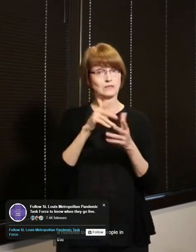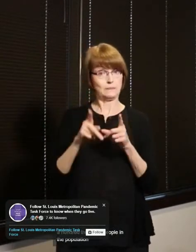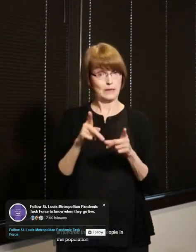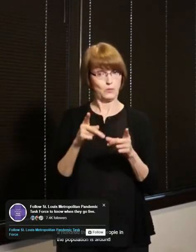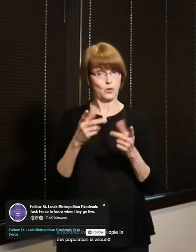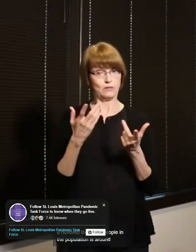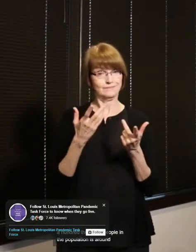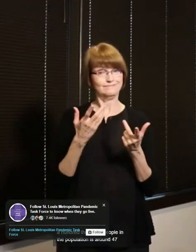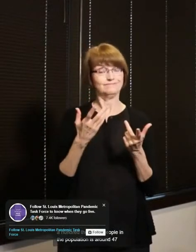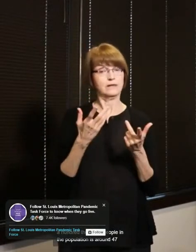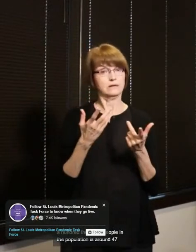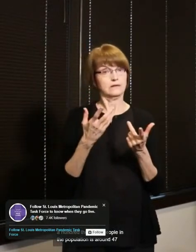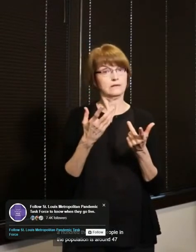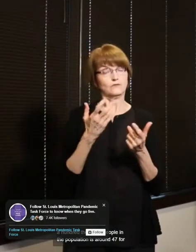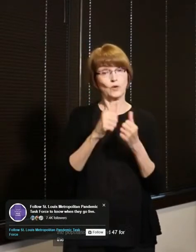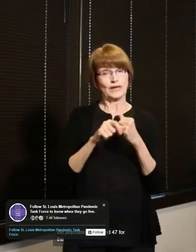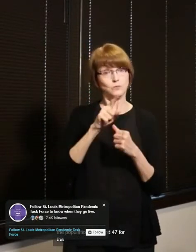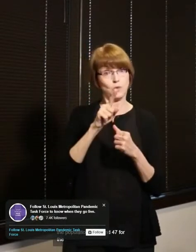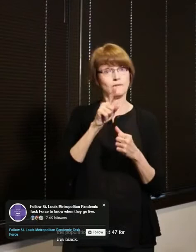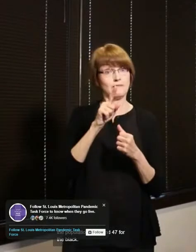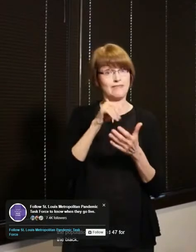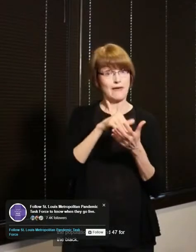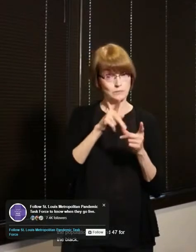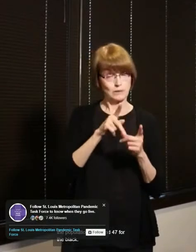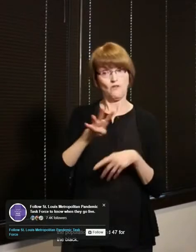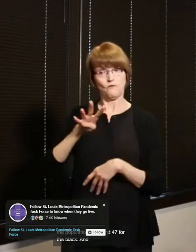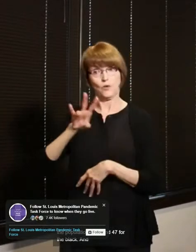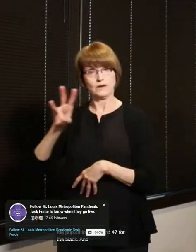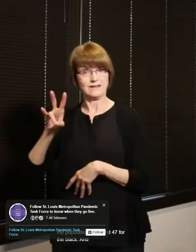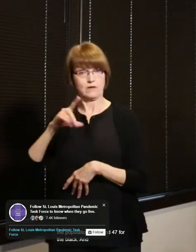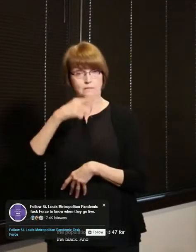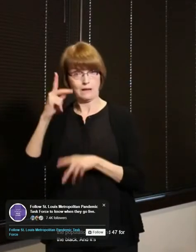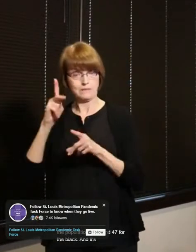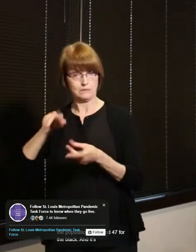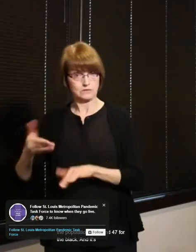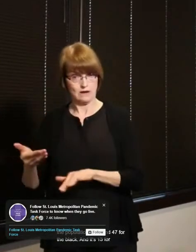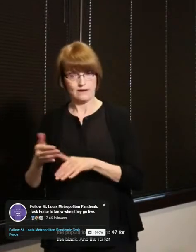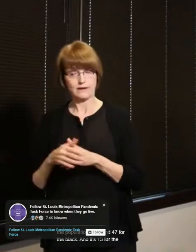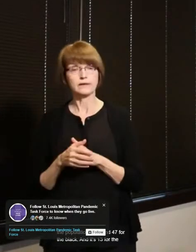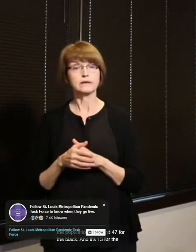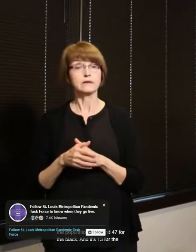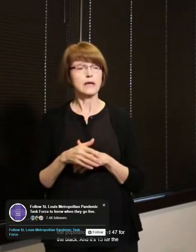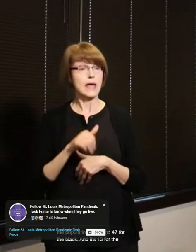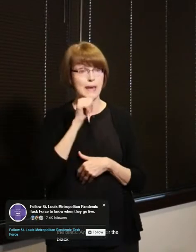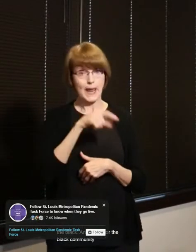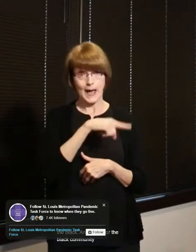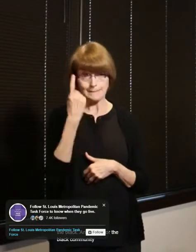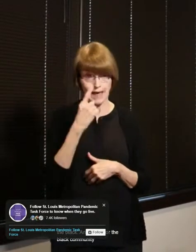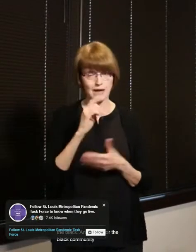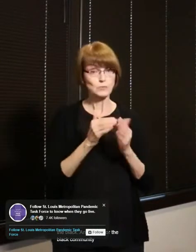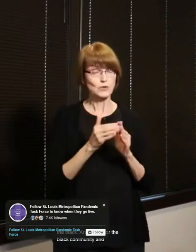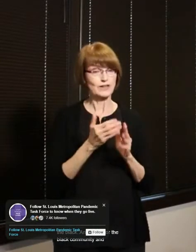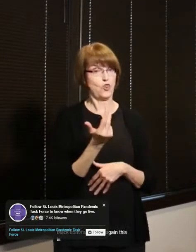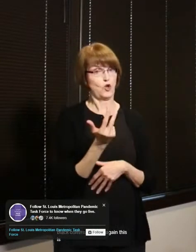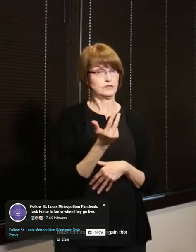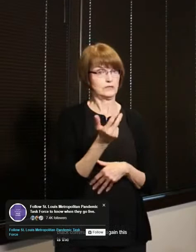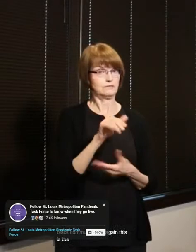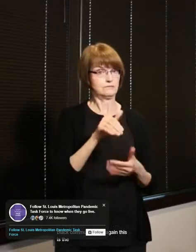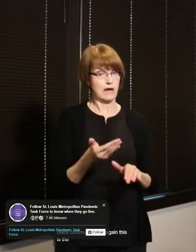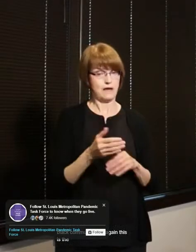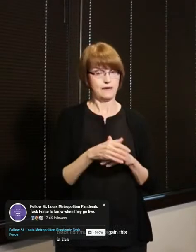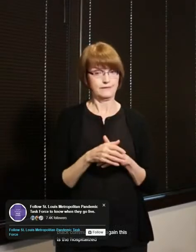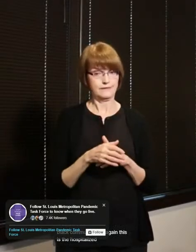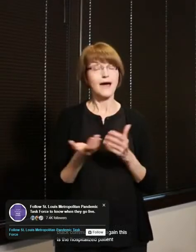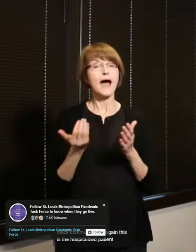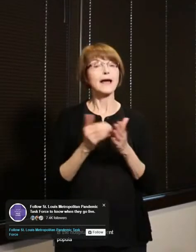around 47 for the Black community. And it's around 13 for the non-Black community. And again, this is the hospitalized